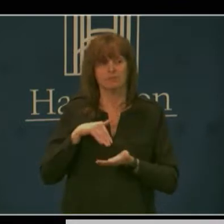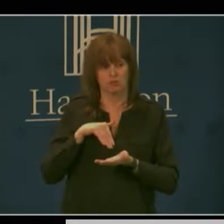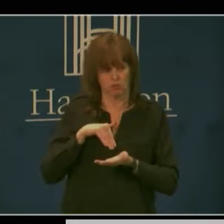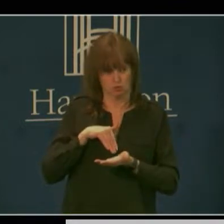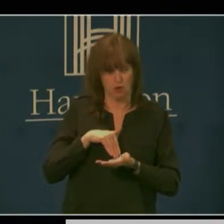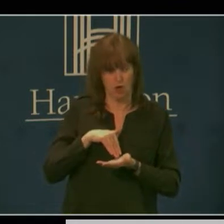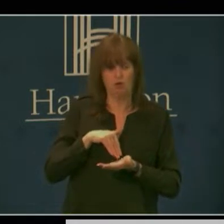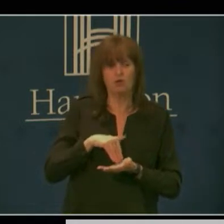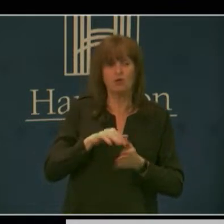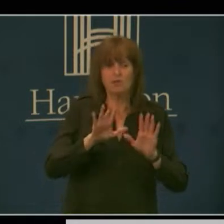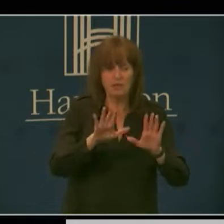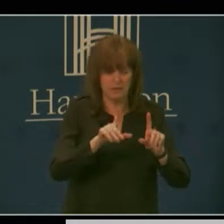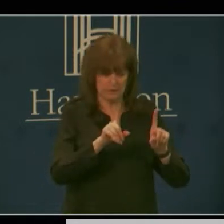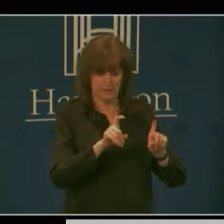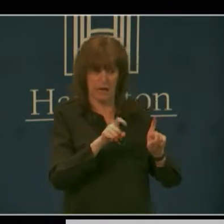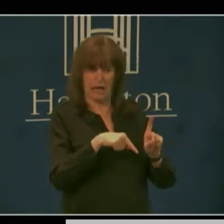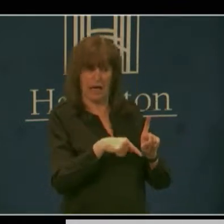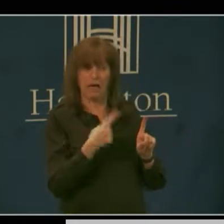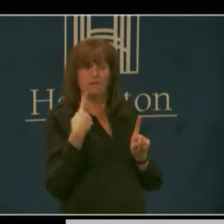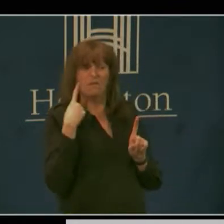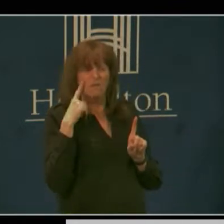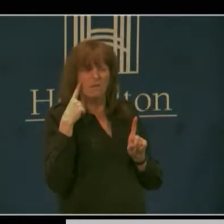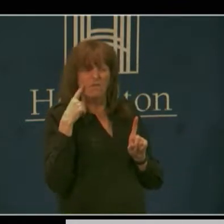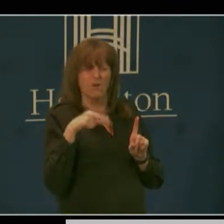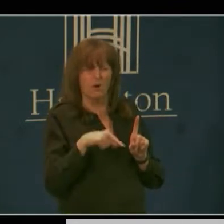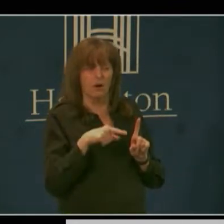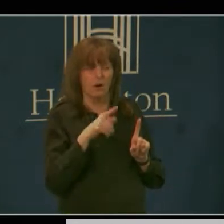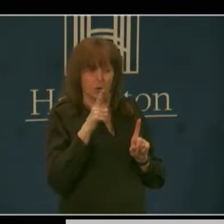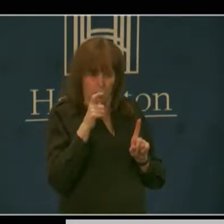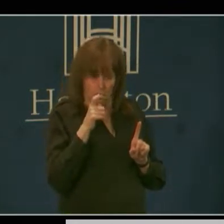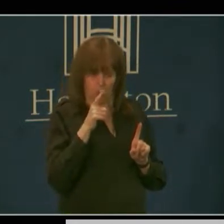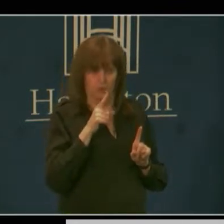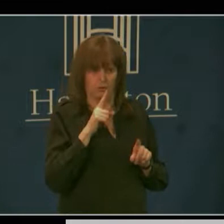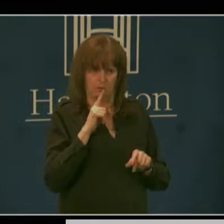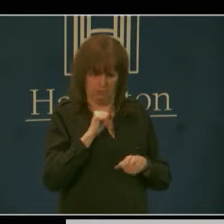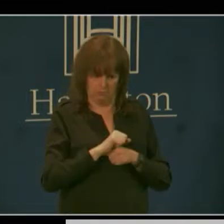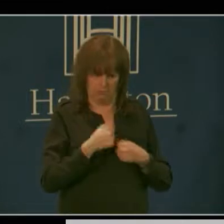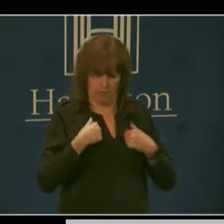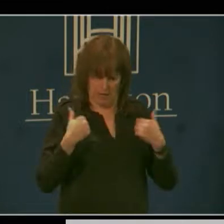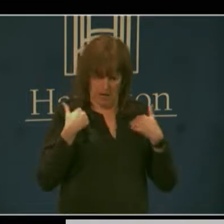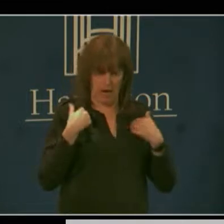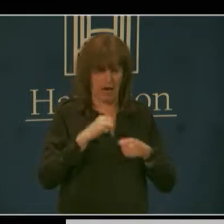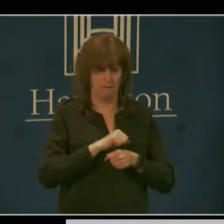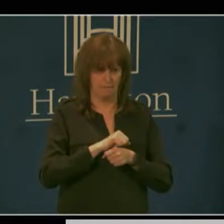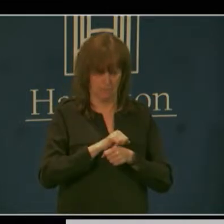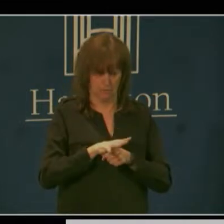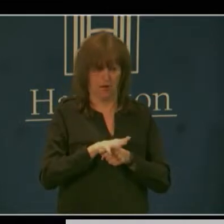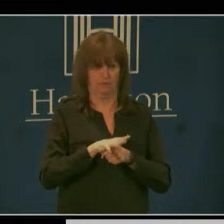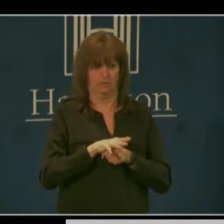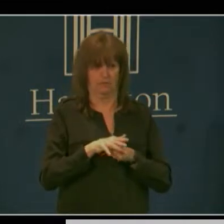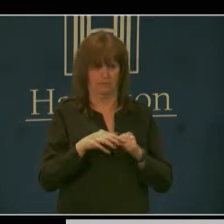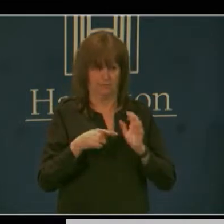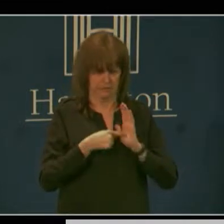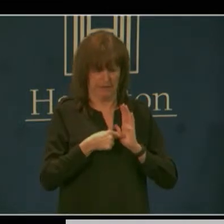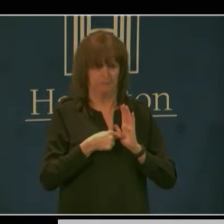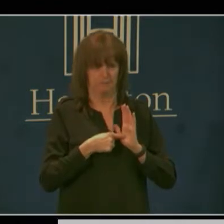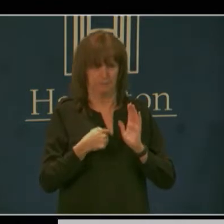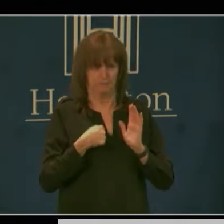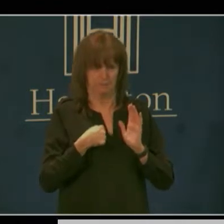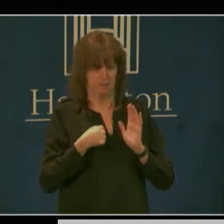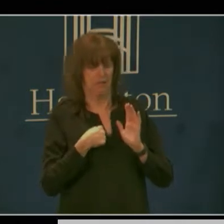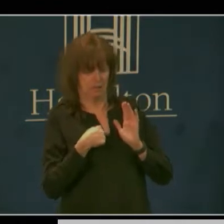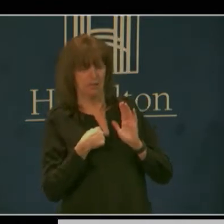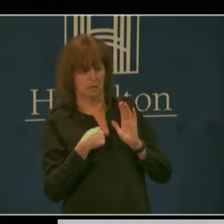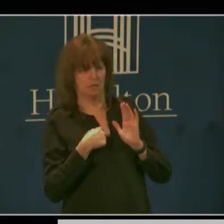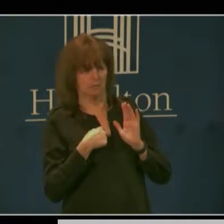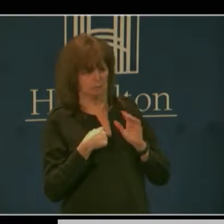for symptomatic sick individuals. It's a diagnostic test if somebody is asymptomatic. And I'll go back to my